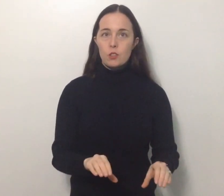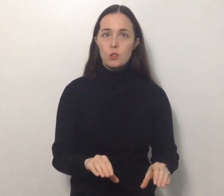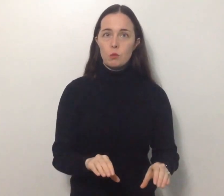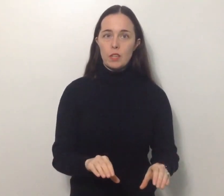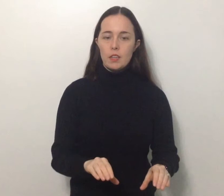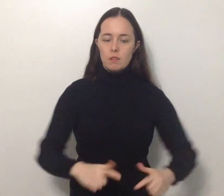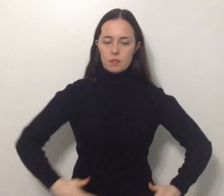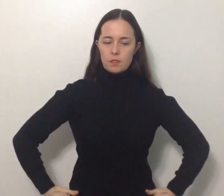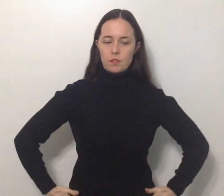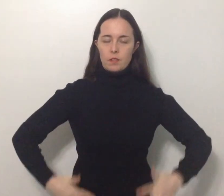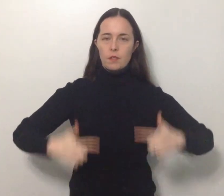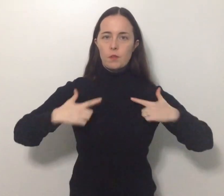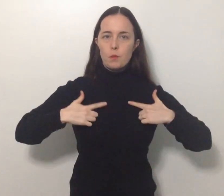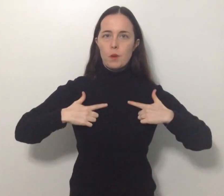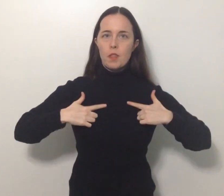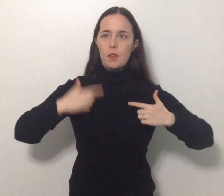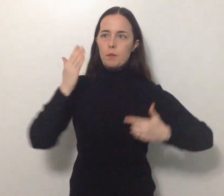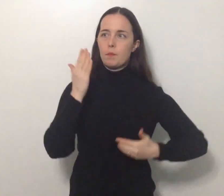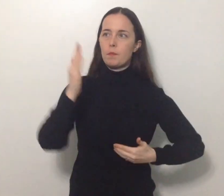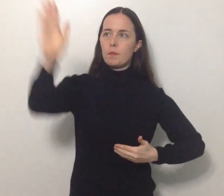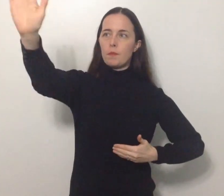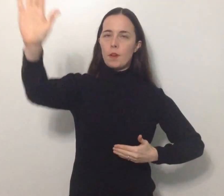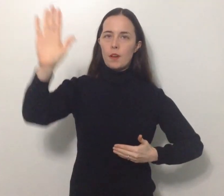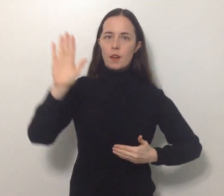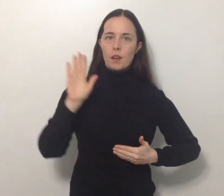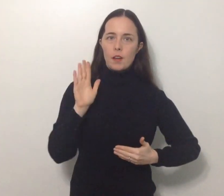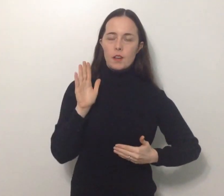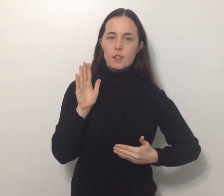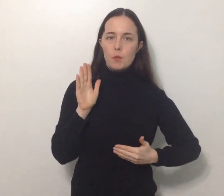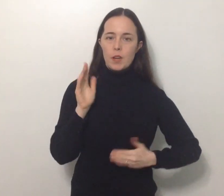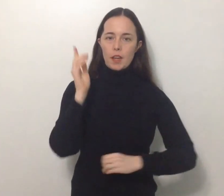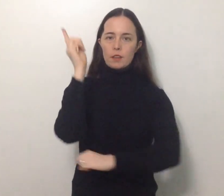to live with Him someday.